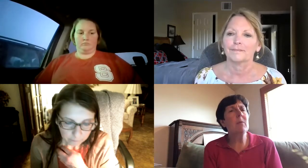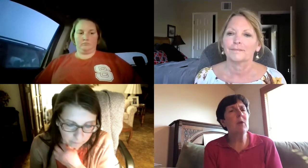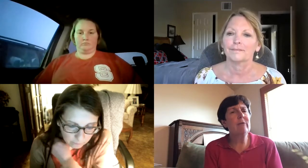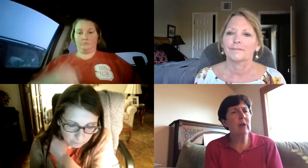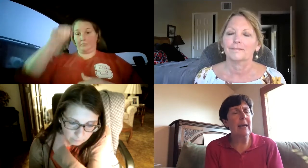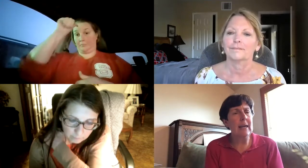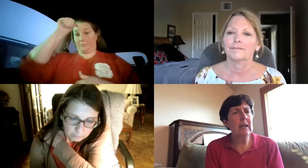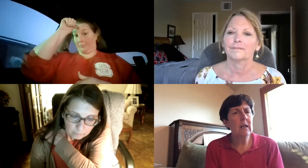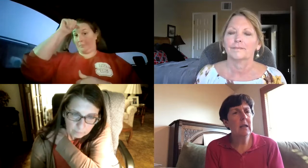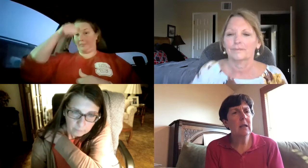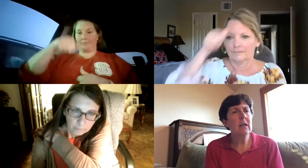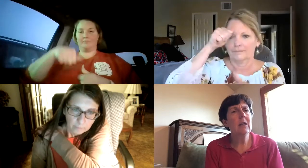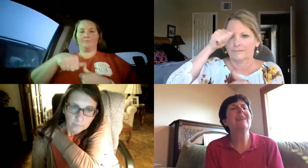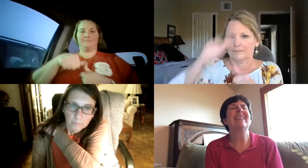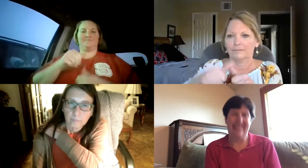Remember and forget.